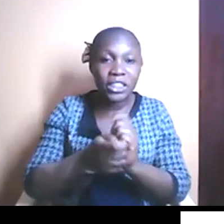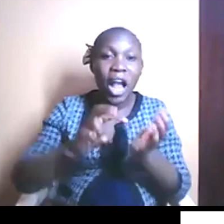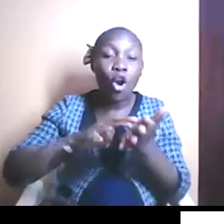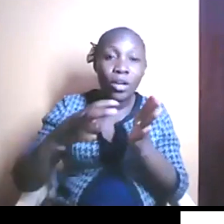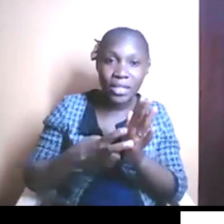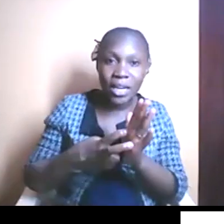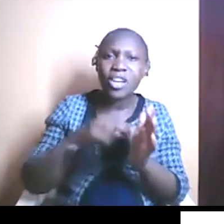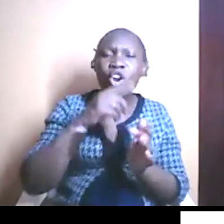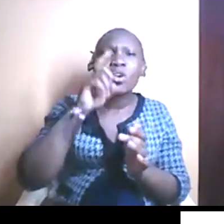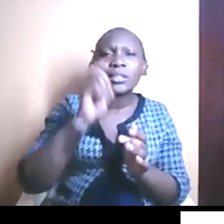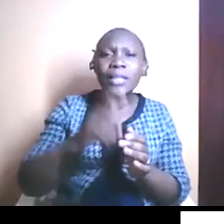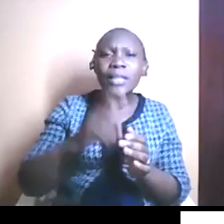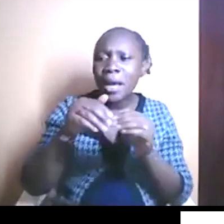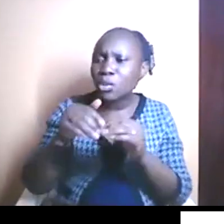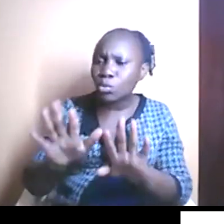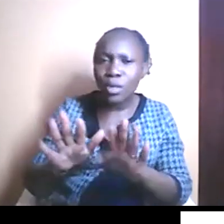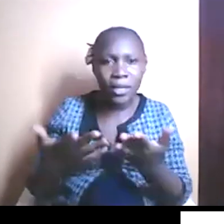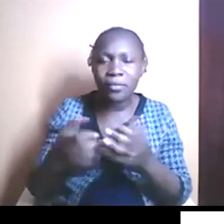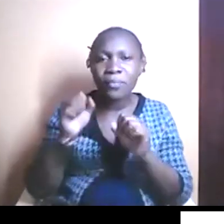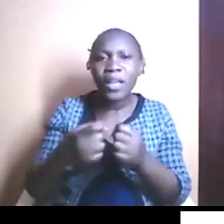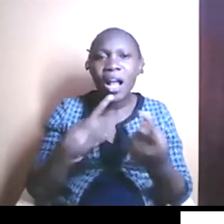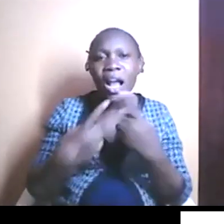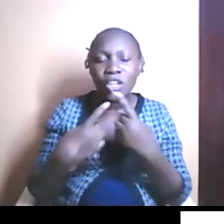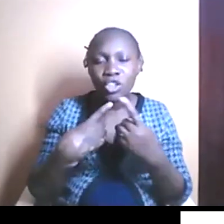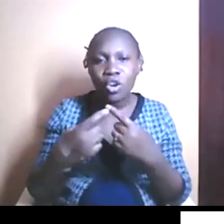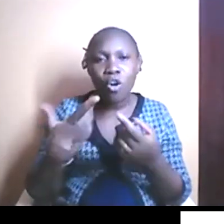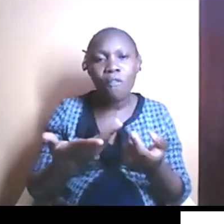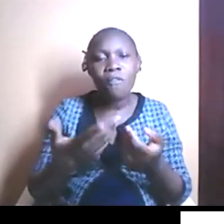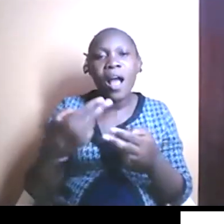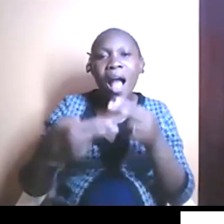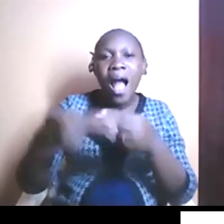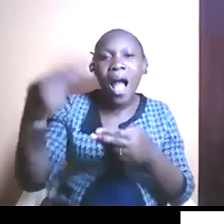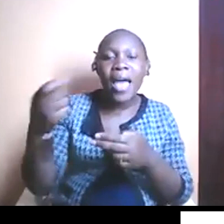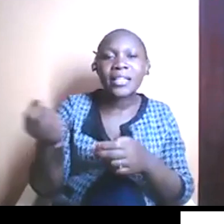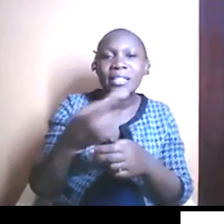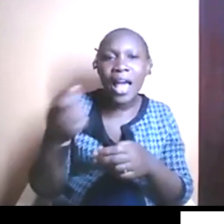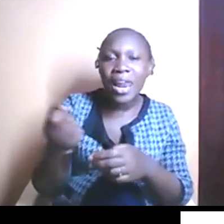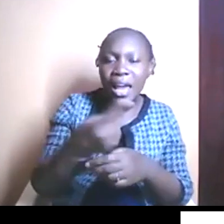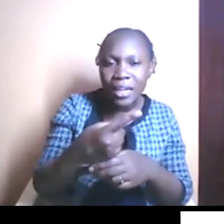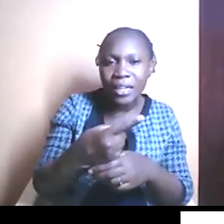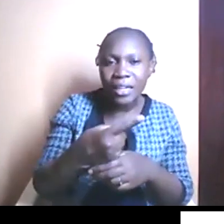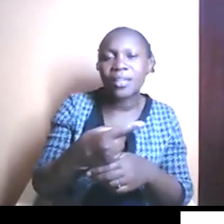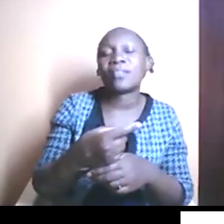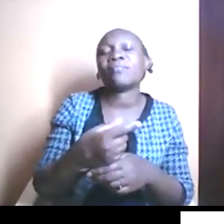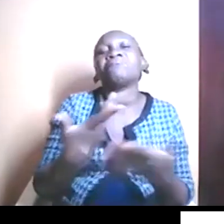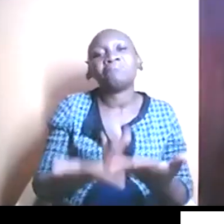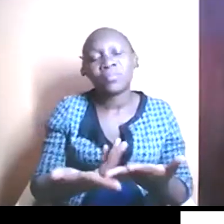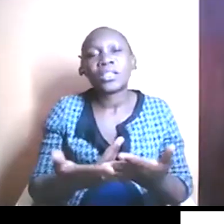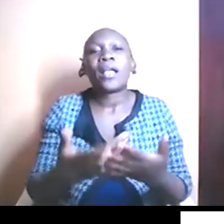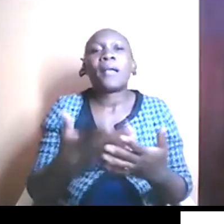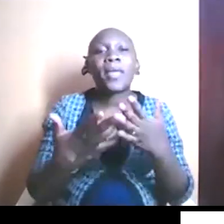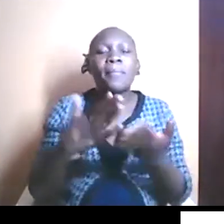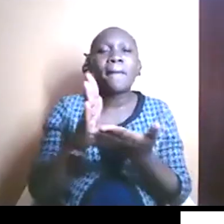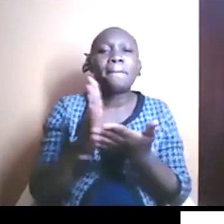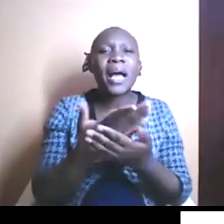negotiate maybe a higher salary or less duties, maybe move from full-time to part-time. And also you can increase your